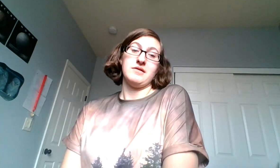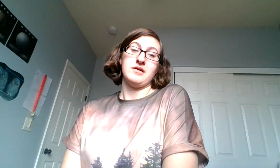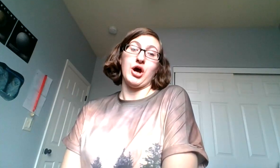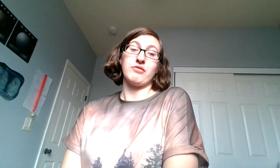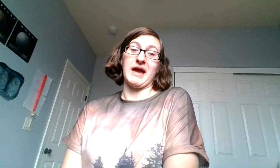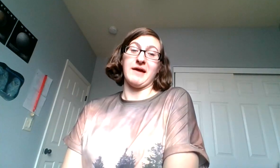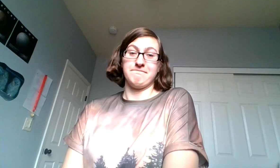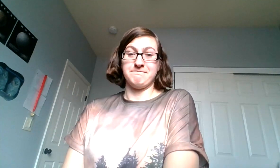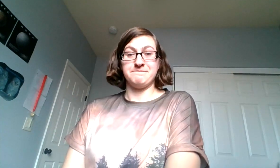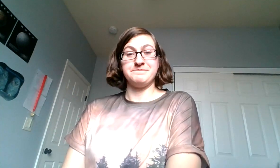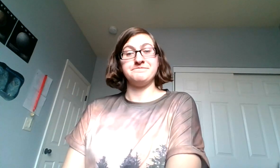okay.